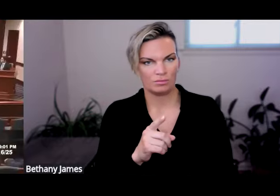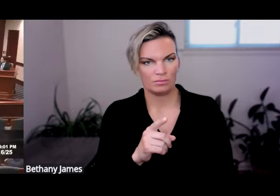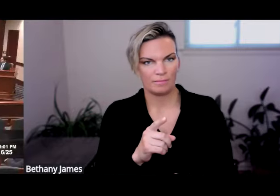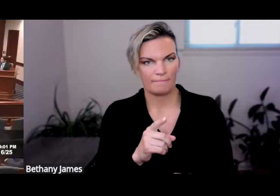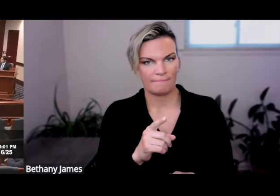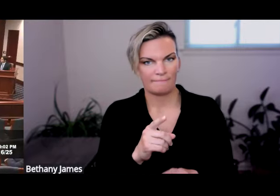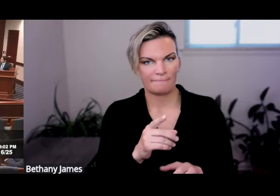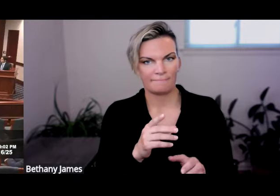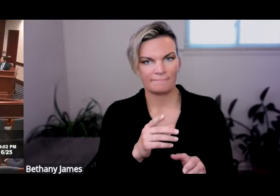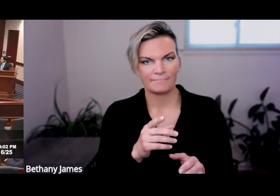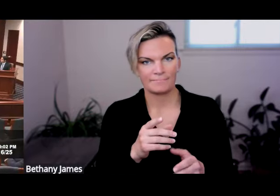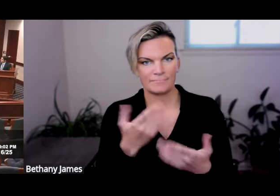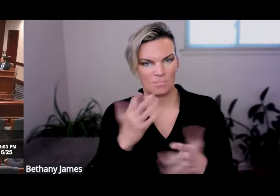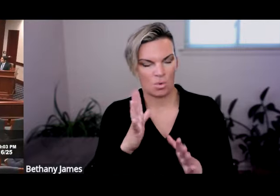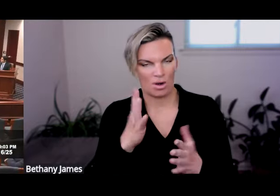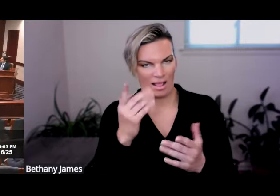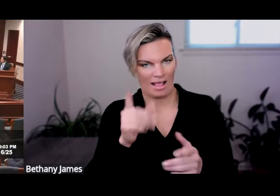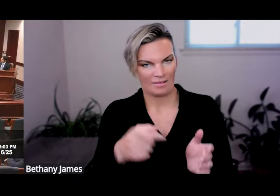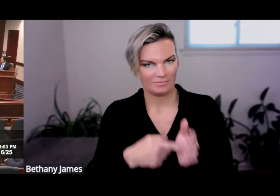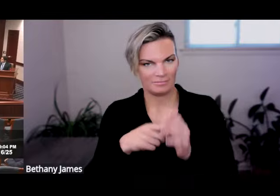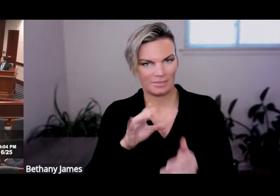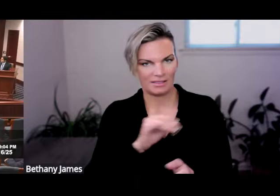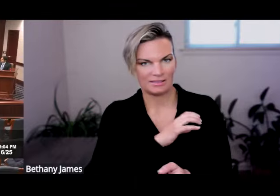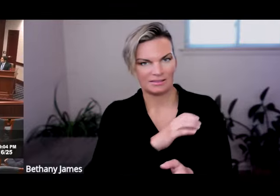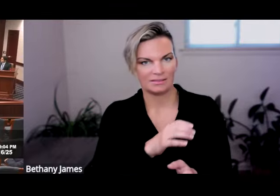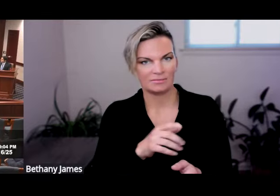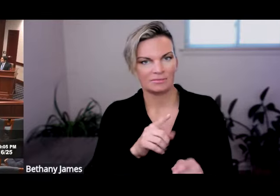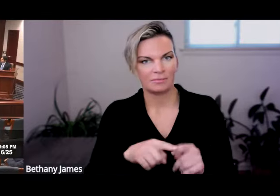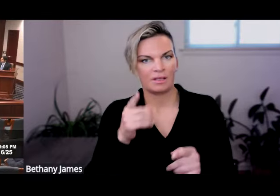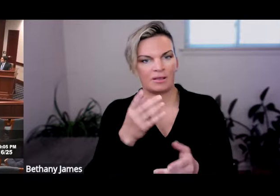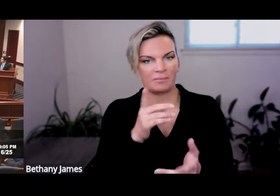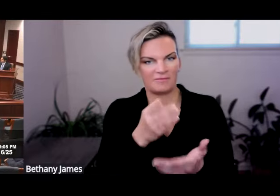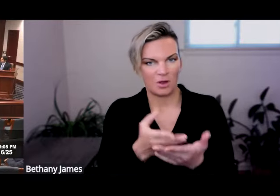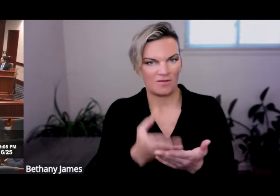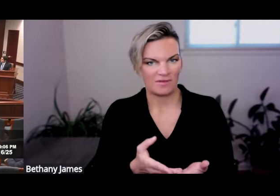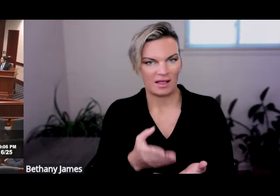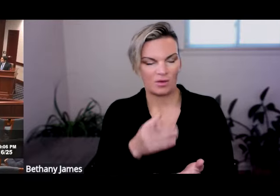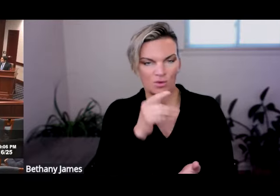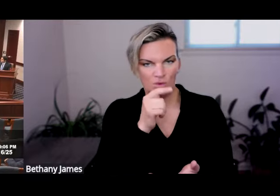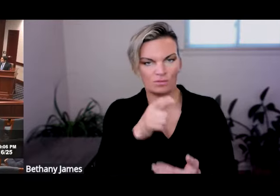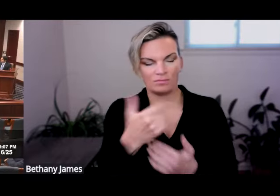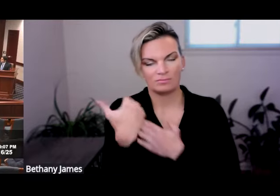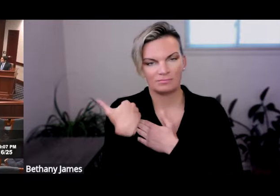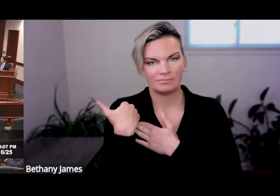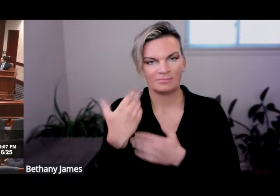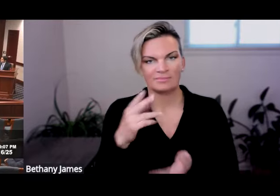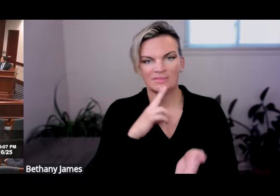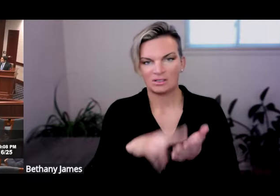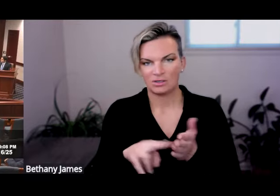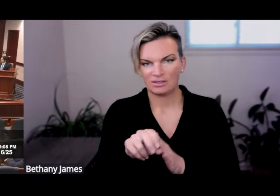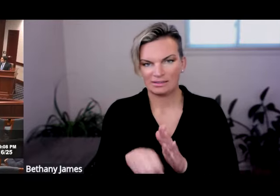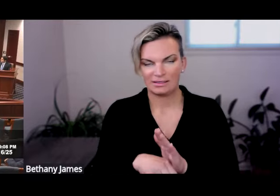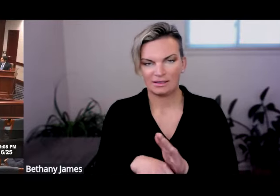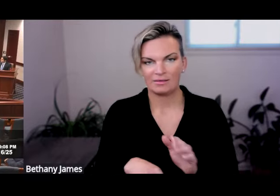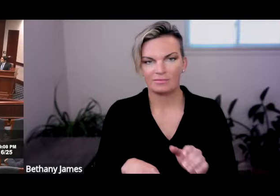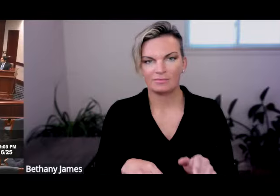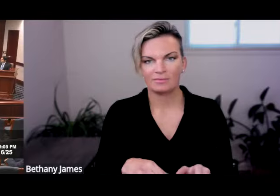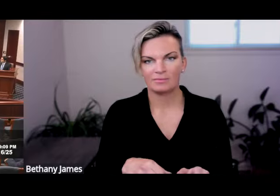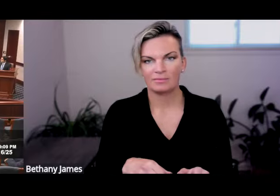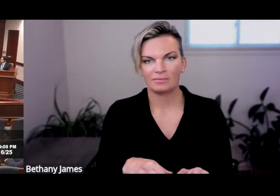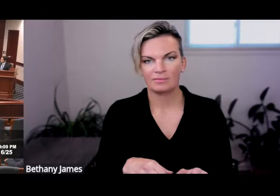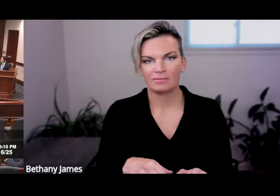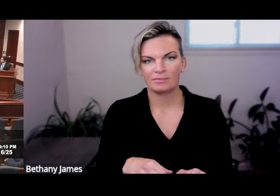US that exists citizens already. verified by the Secretary of Oh, State, okay. right? Yeah. Yeah. We're not adding, we're not creating